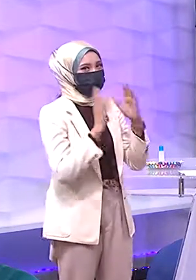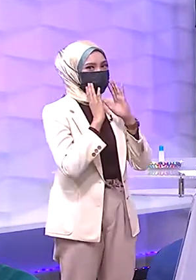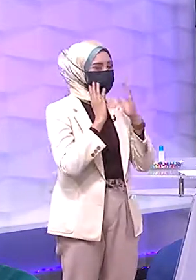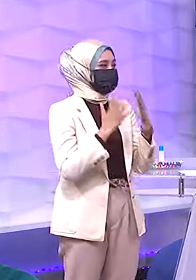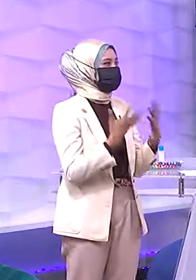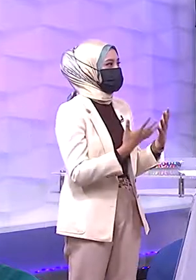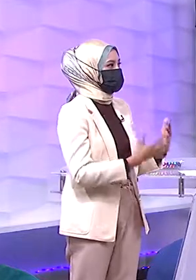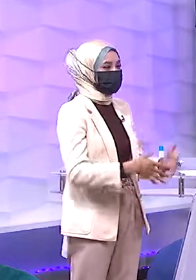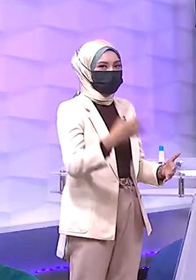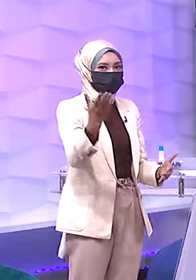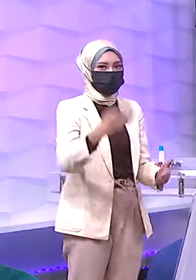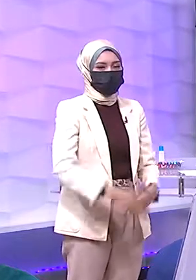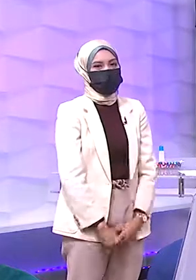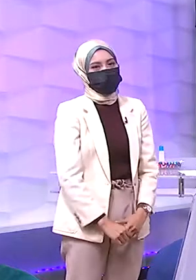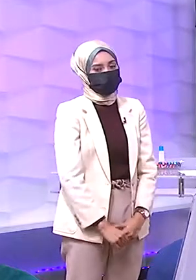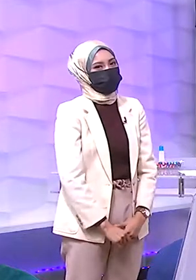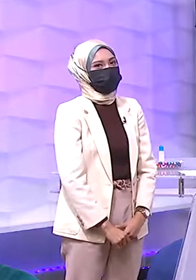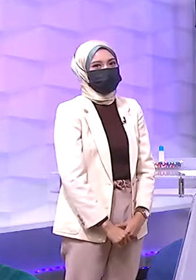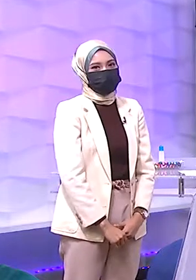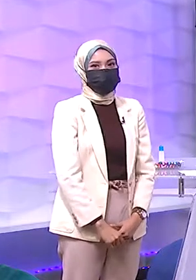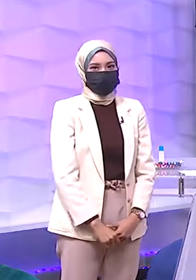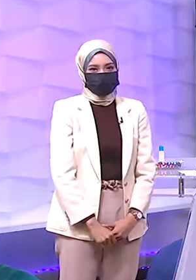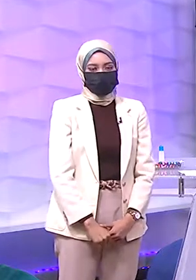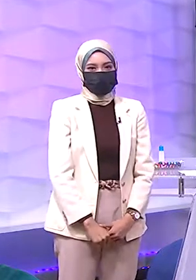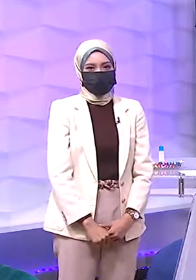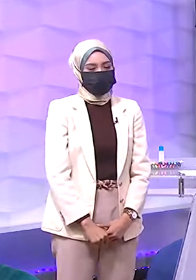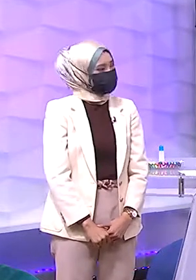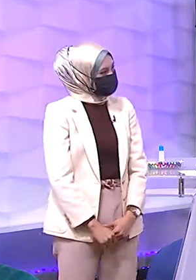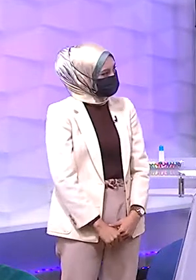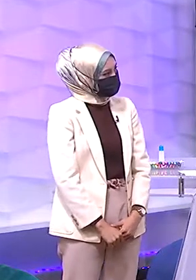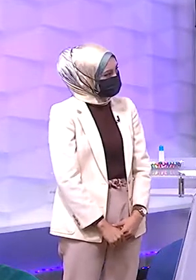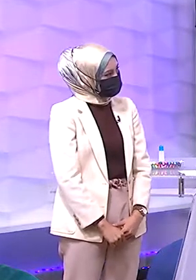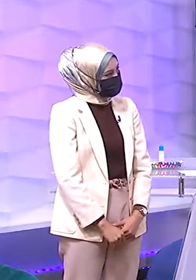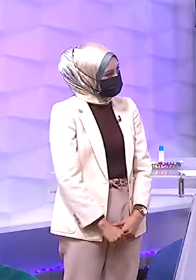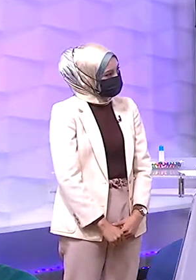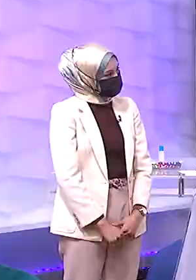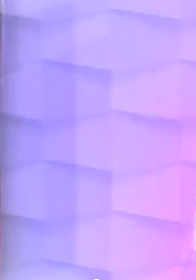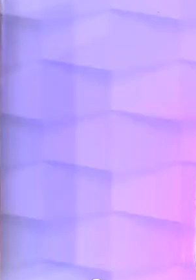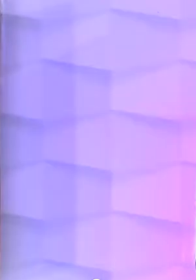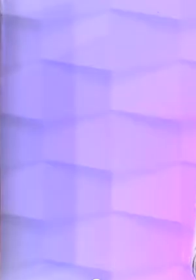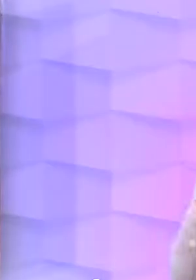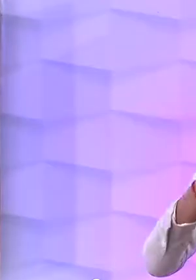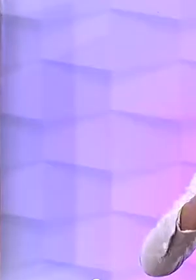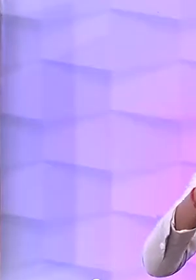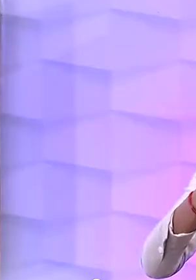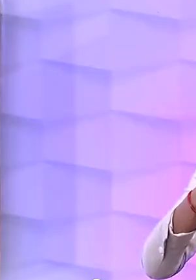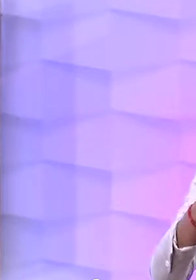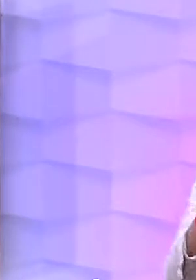the face mask for the audience to know. Okay, for today, the lesson is for the